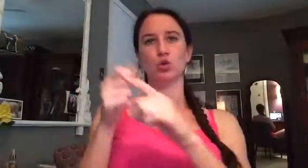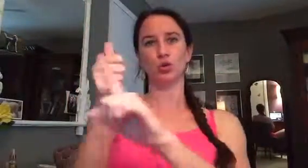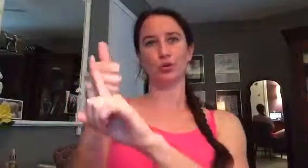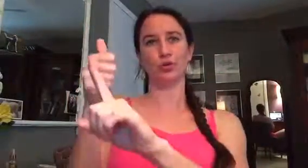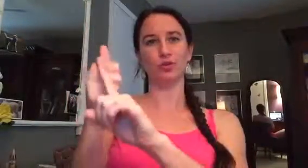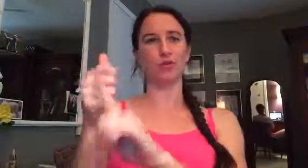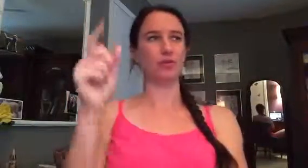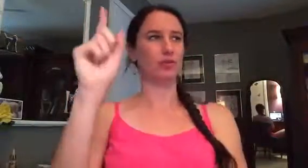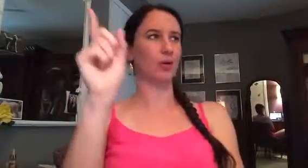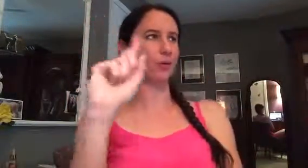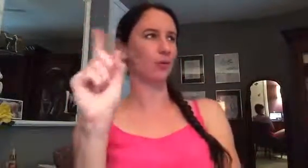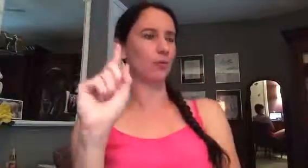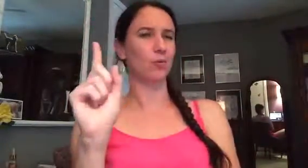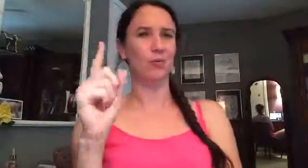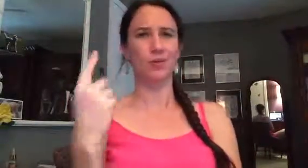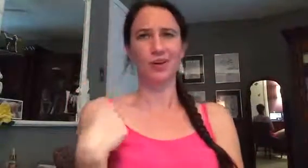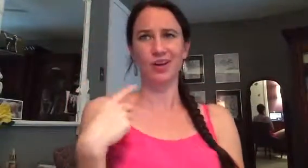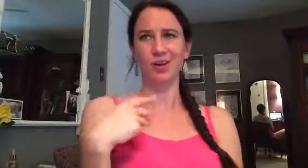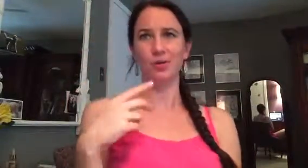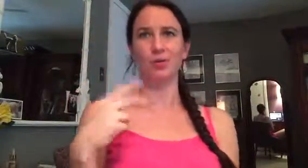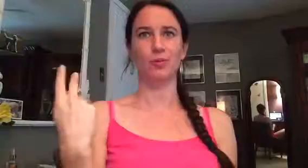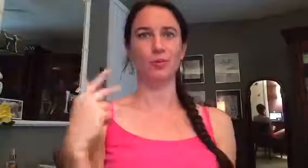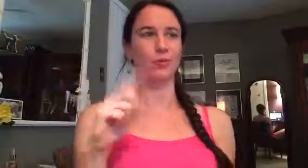where are we going to put the door?